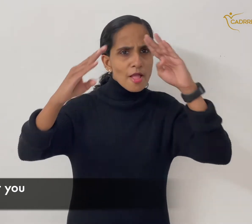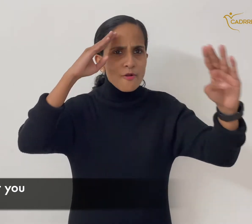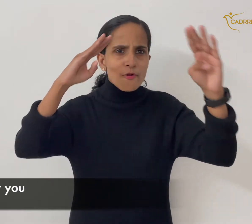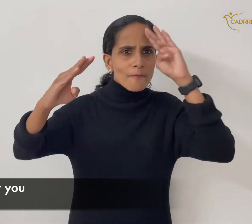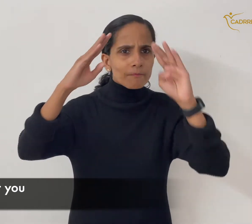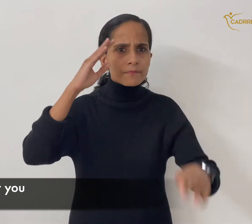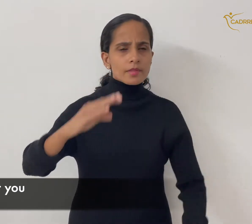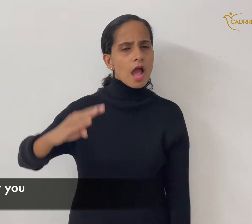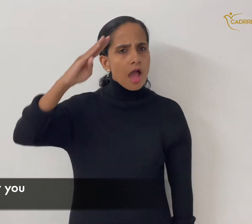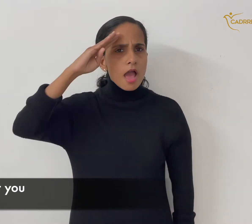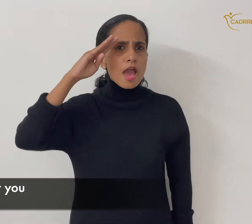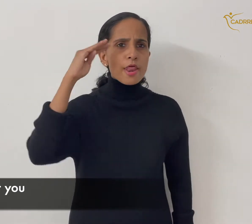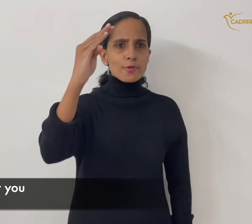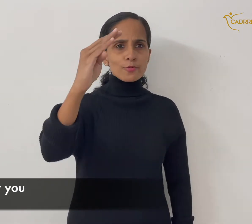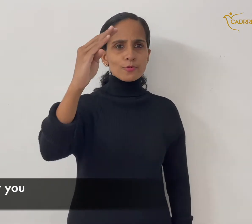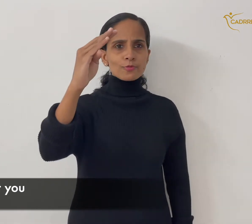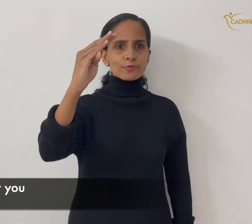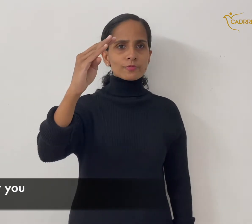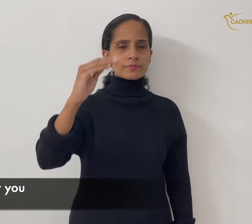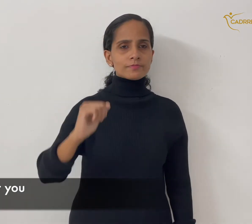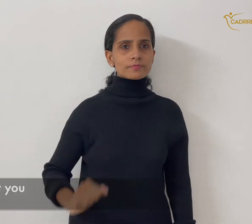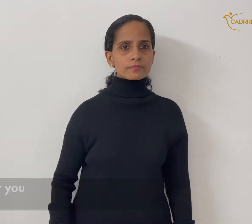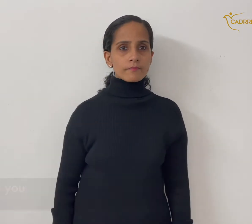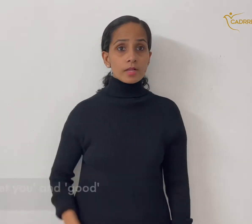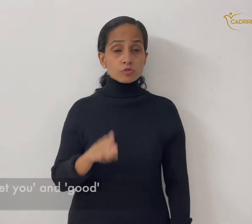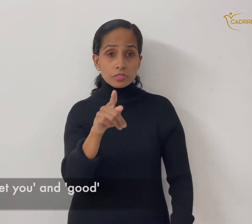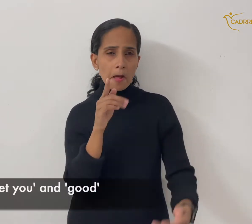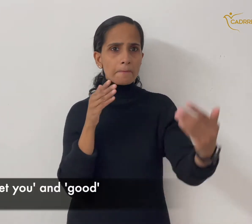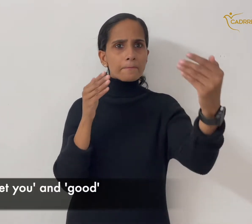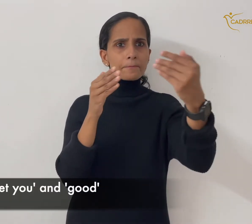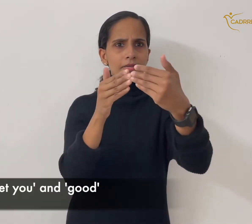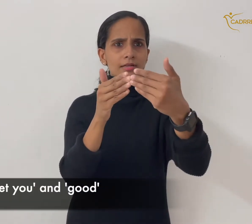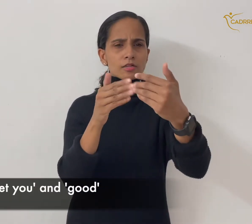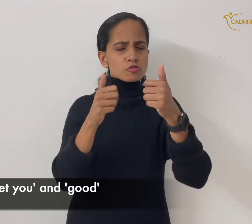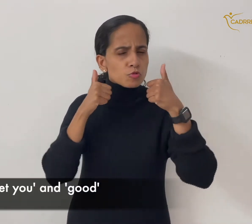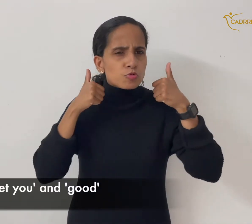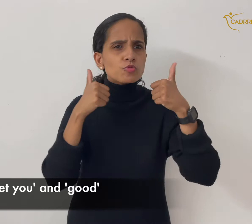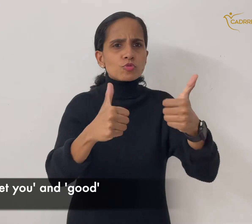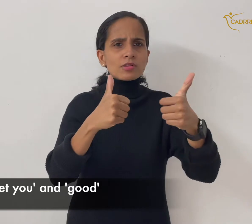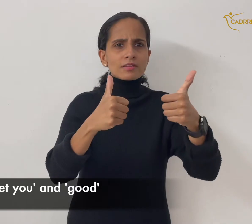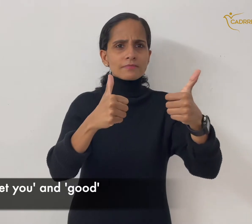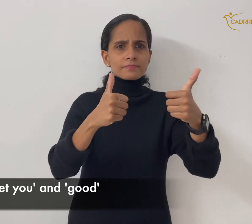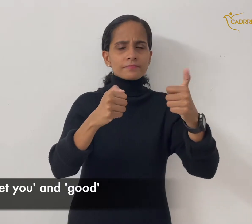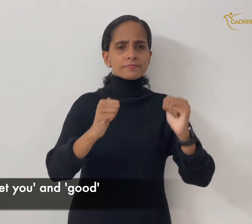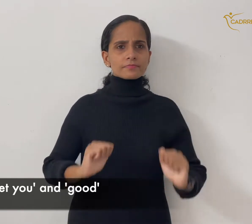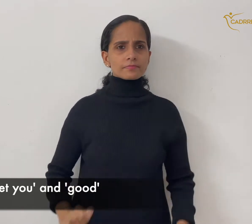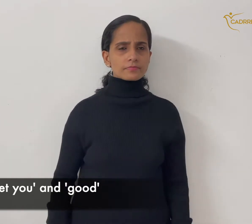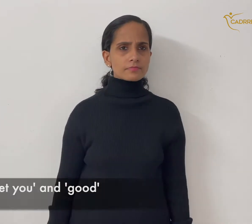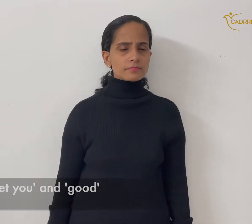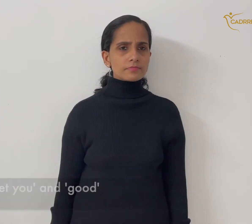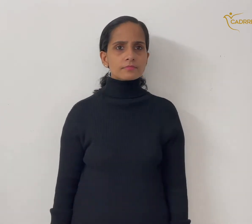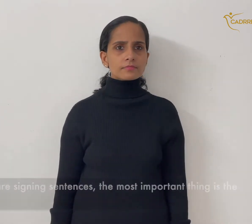Hello, nice to meet you. So we will sign meet you and good.